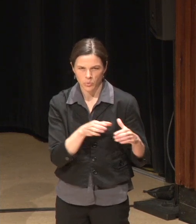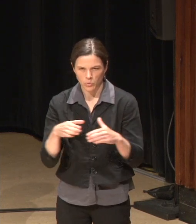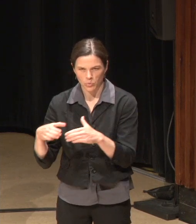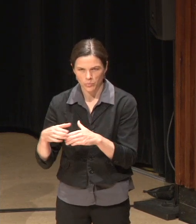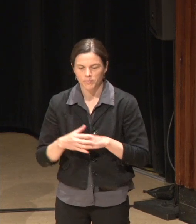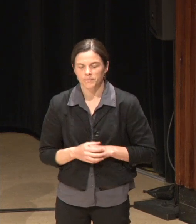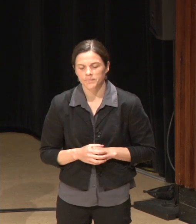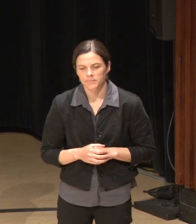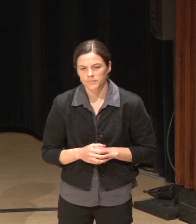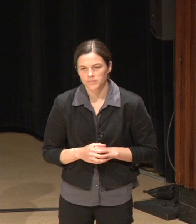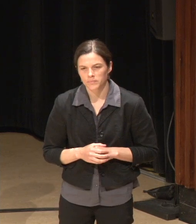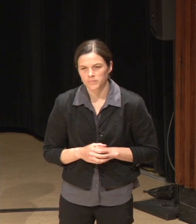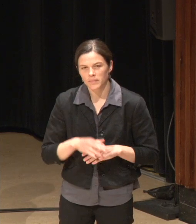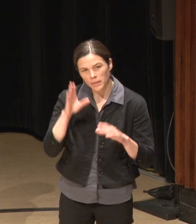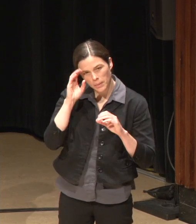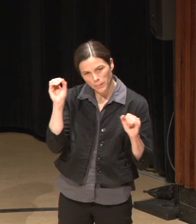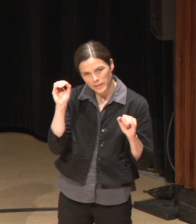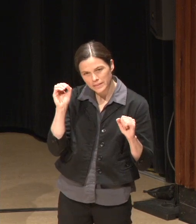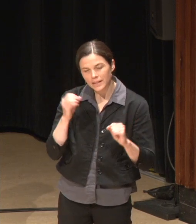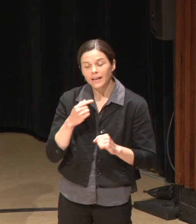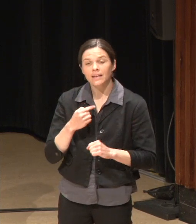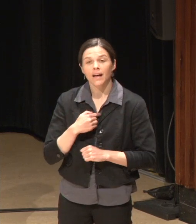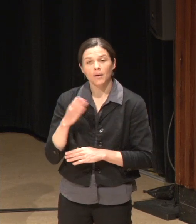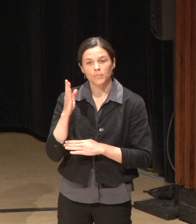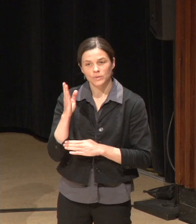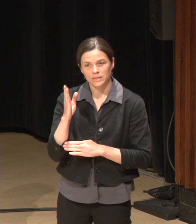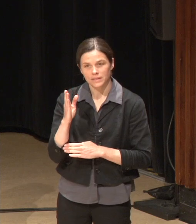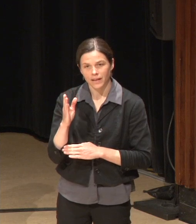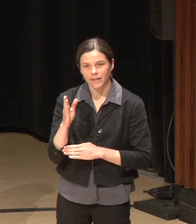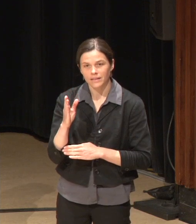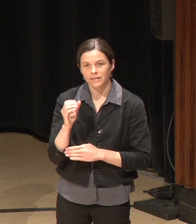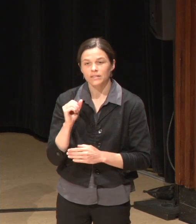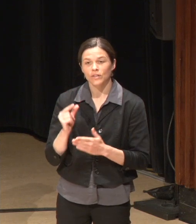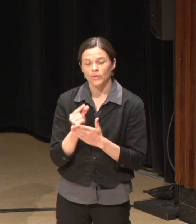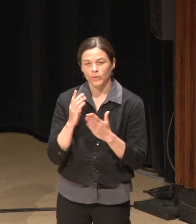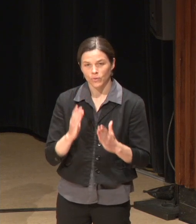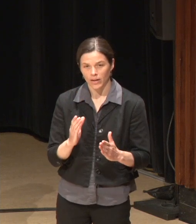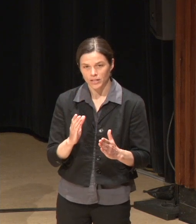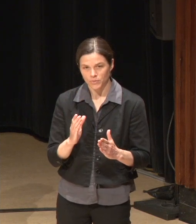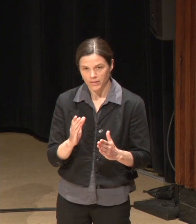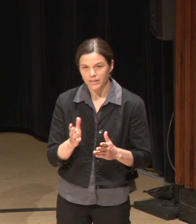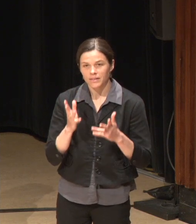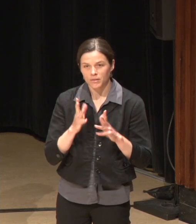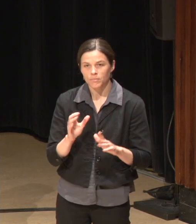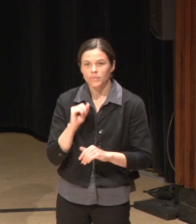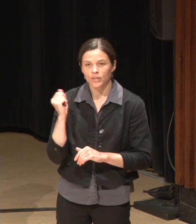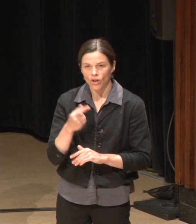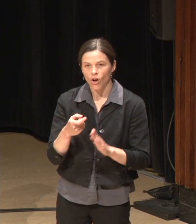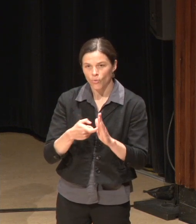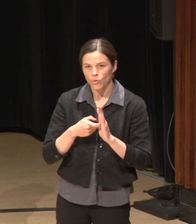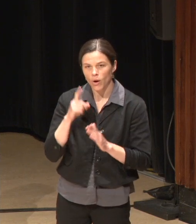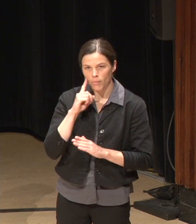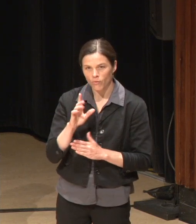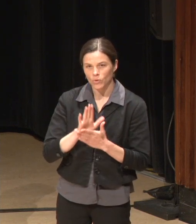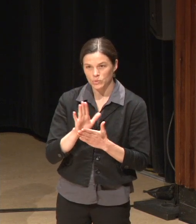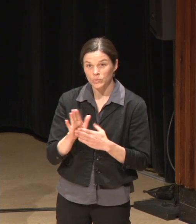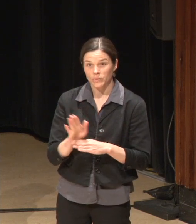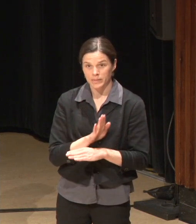Mr. President, I present to you the following candidates who have completed all the requirements for credentials in the School of